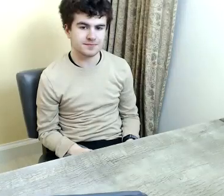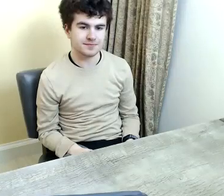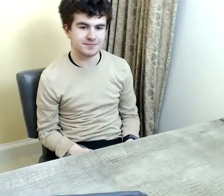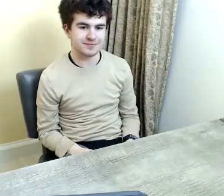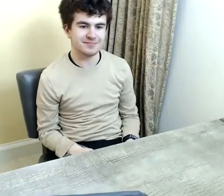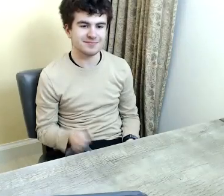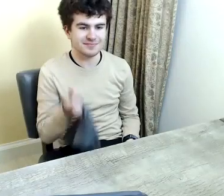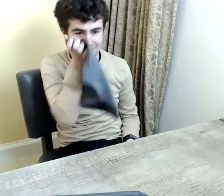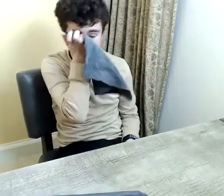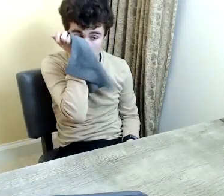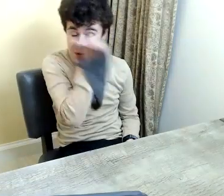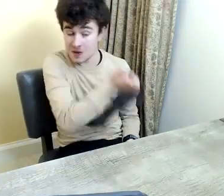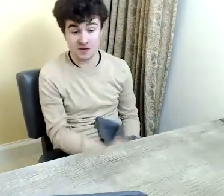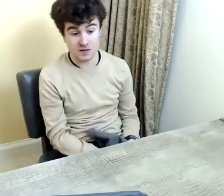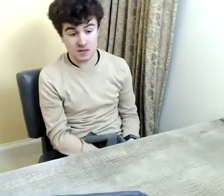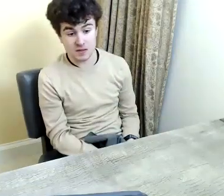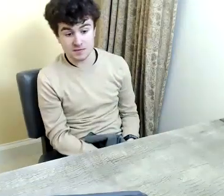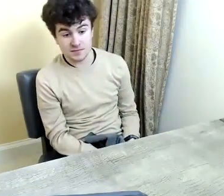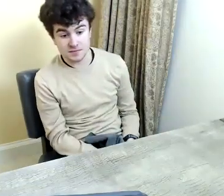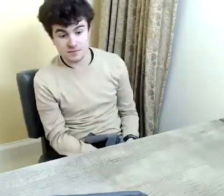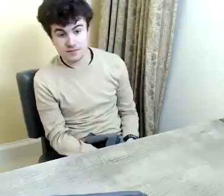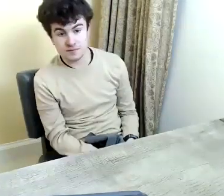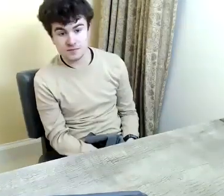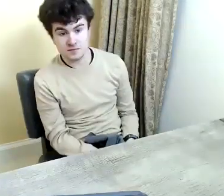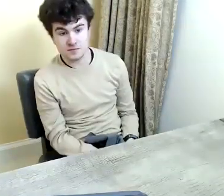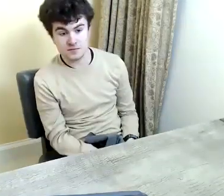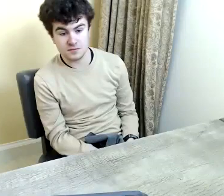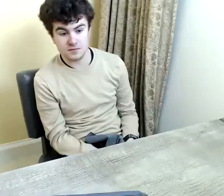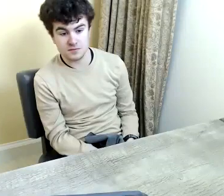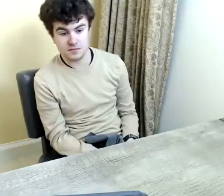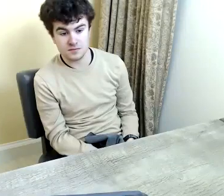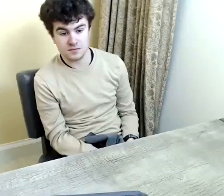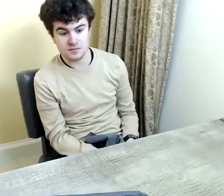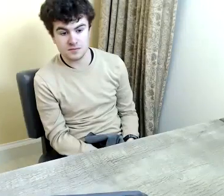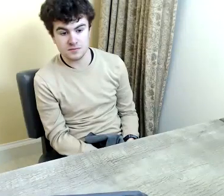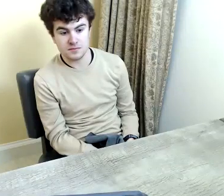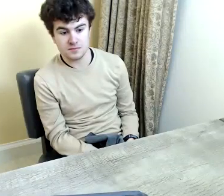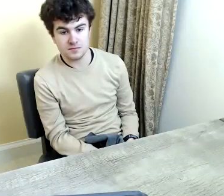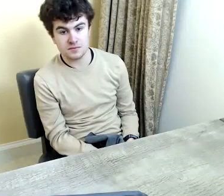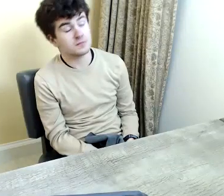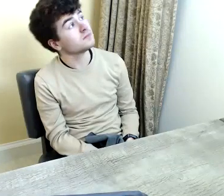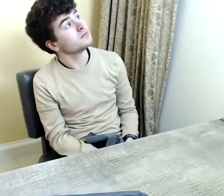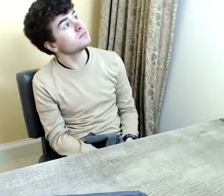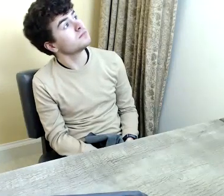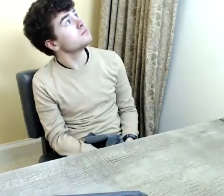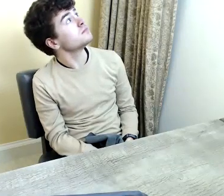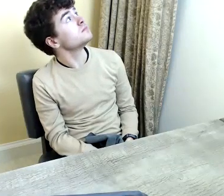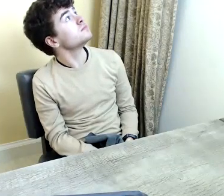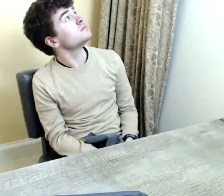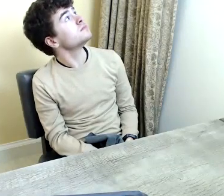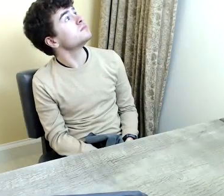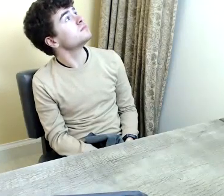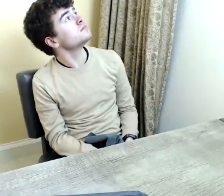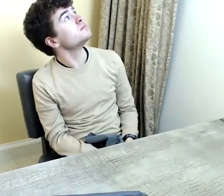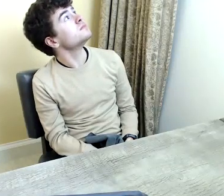My connection to the topic is that I have been doing advocacy work for autism, specifically non-speaking autism, since I was 11 years